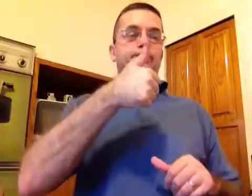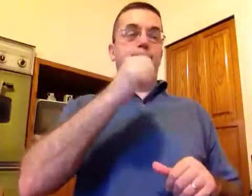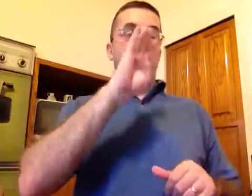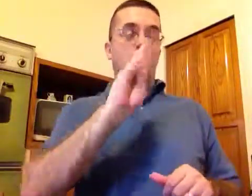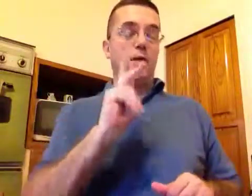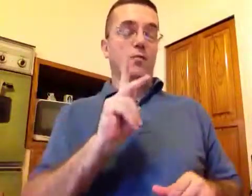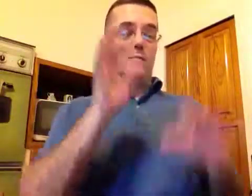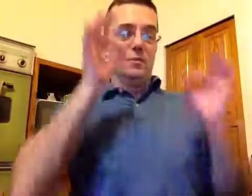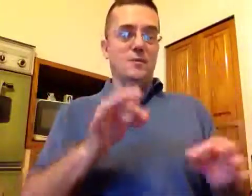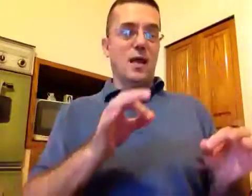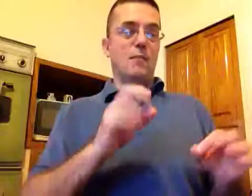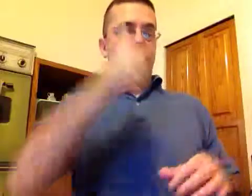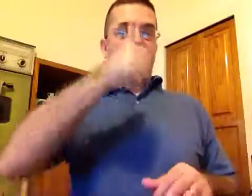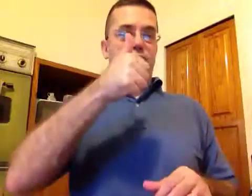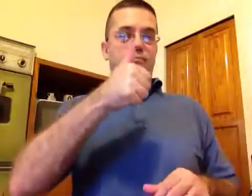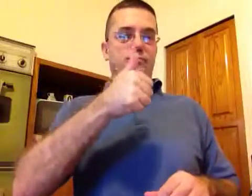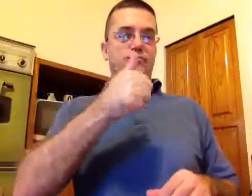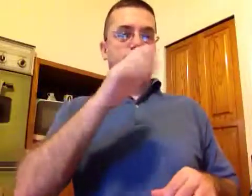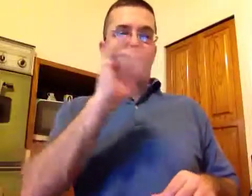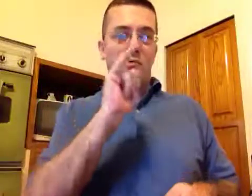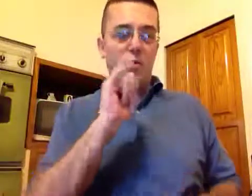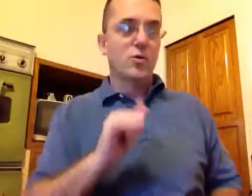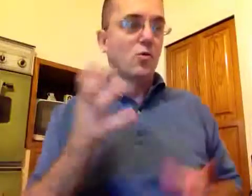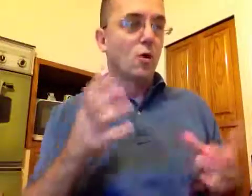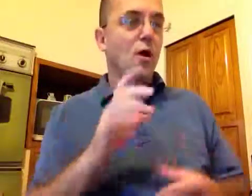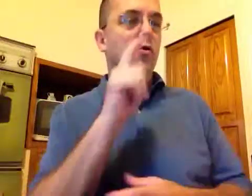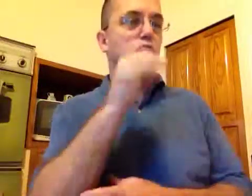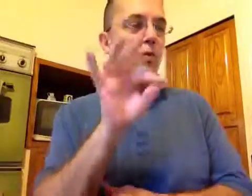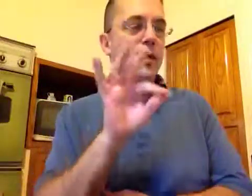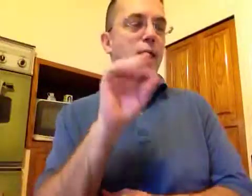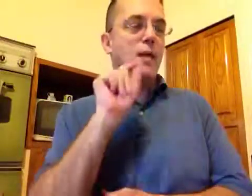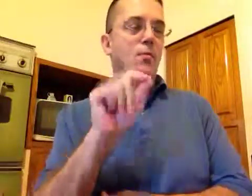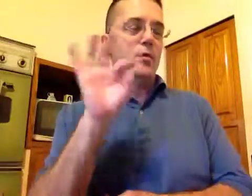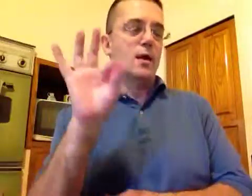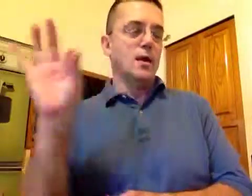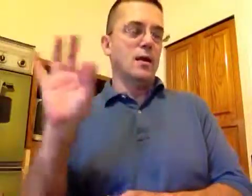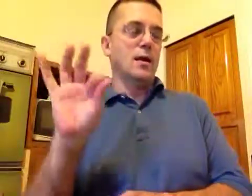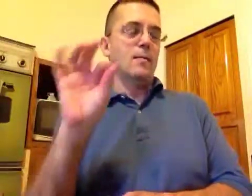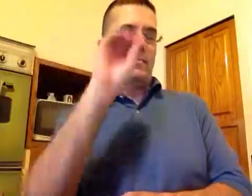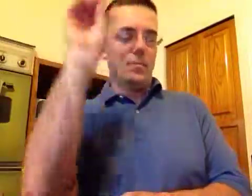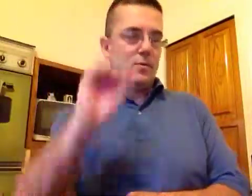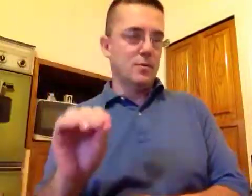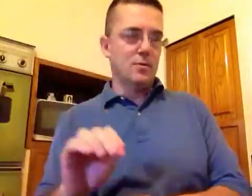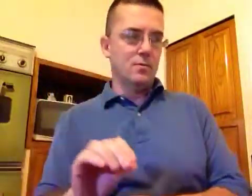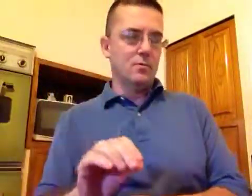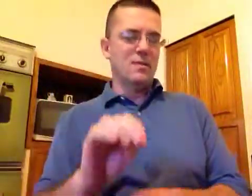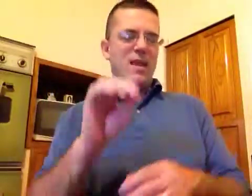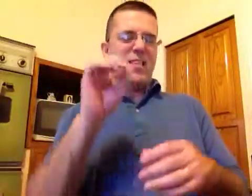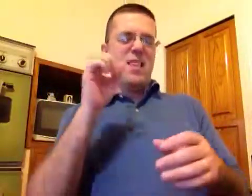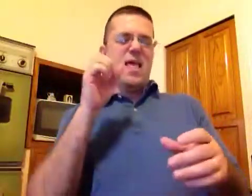29.99% in Citibank. Because your FICO score drops and they're going to nail your ears to the wall. I guess I had too much faith